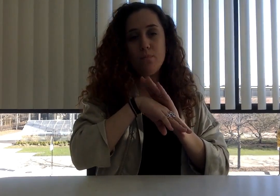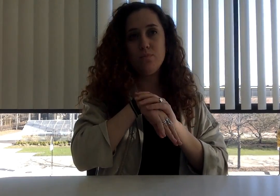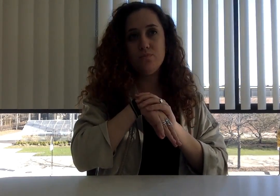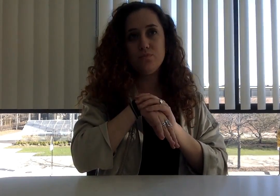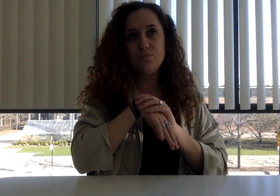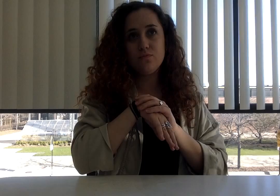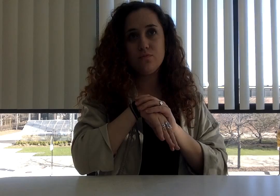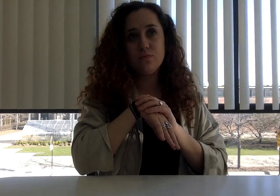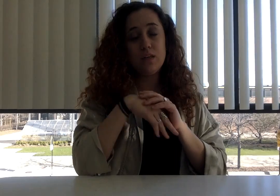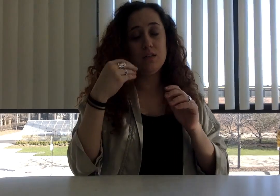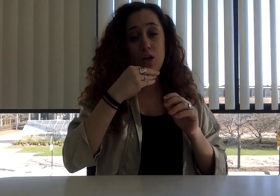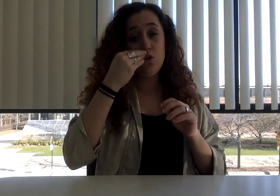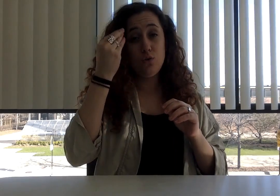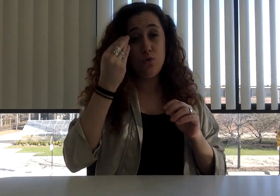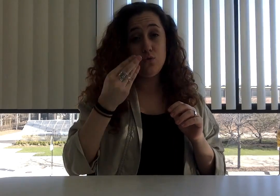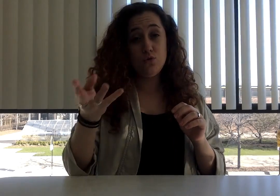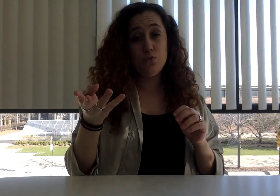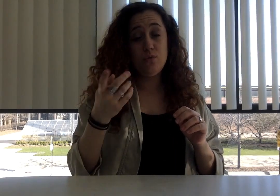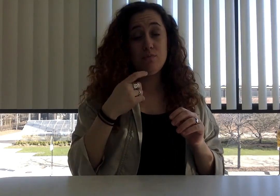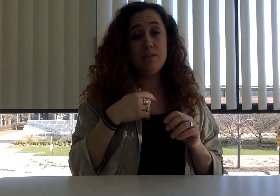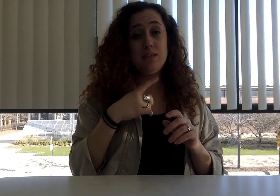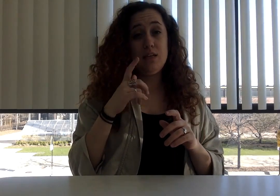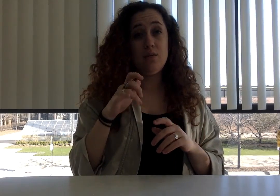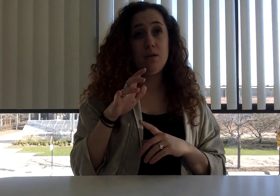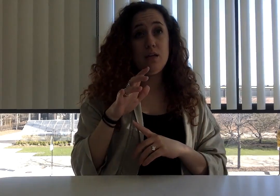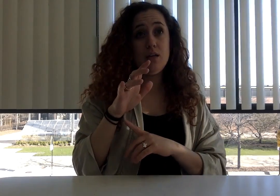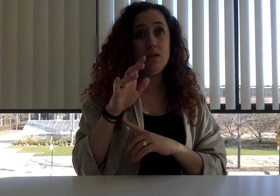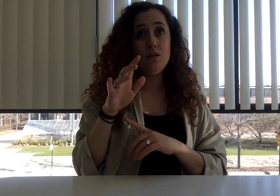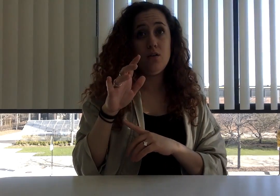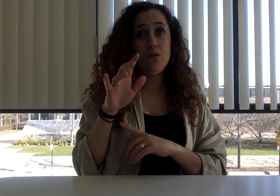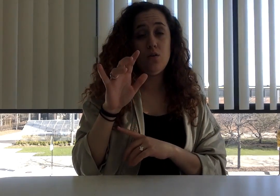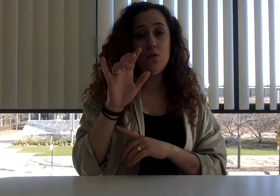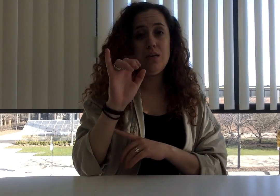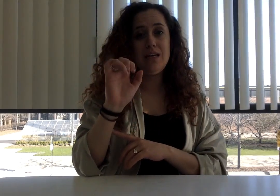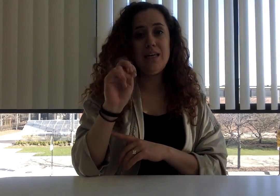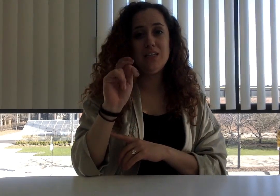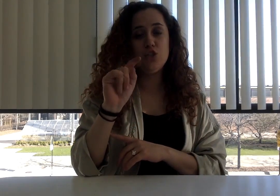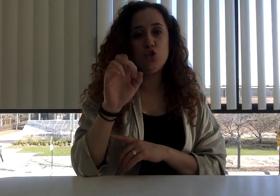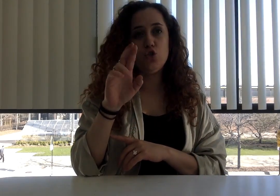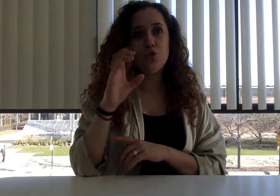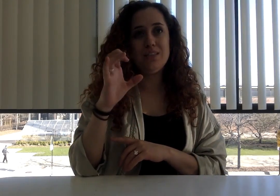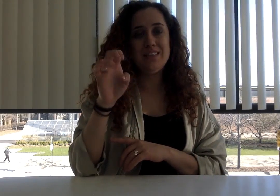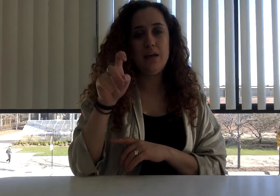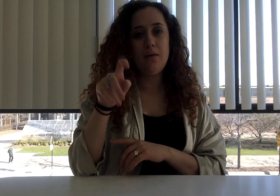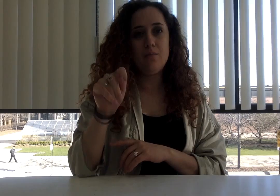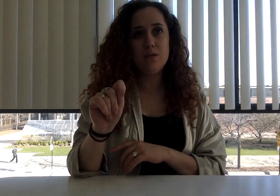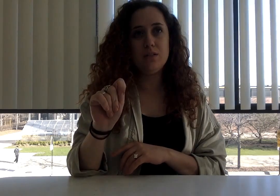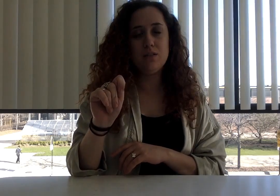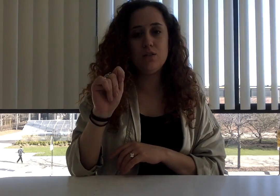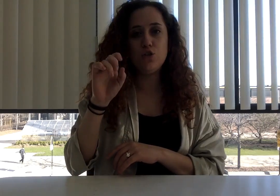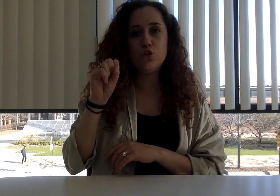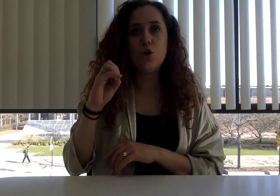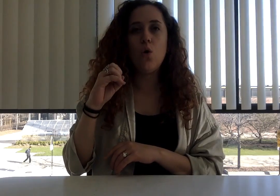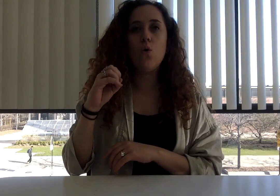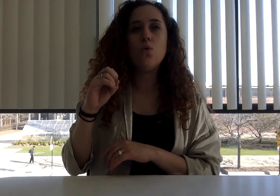y-intercept. So after calculating the slope of negative 9 over 4, we plug that back in to find the